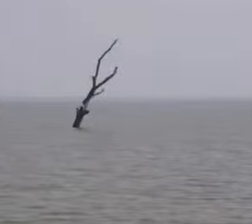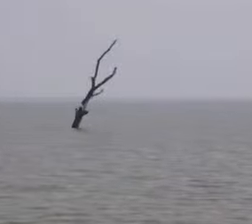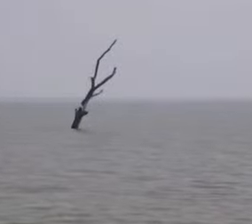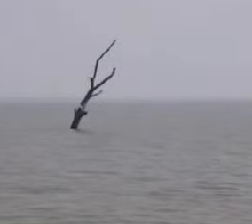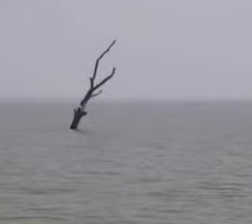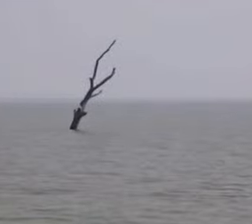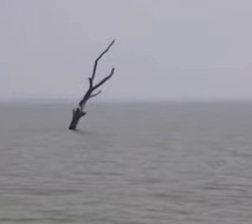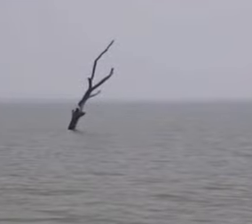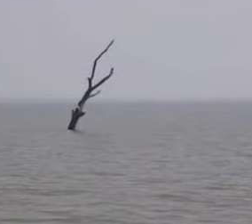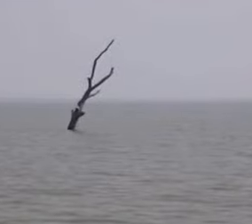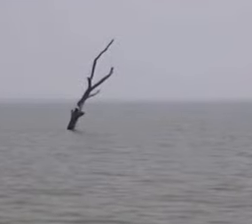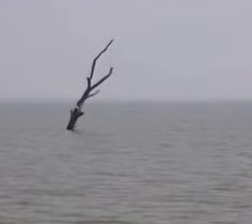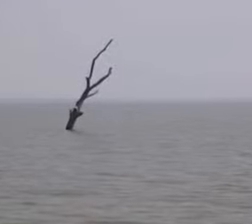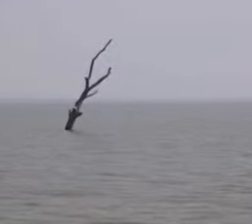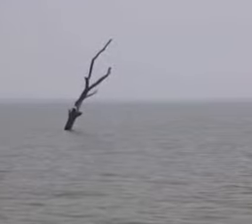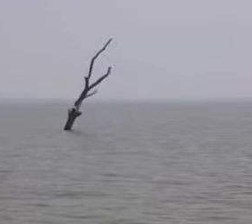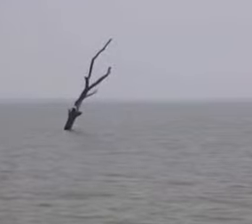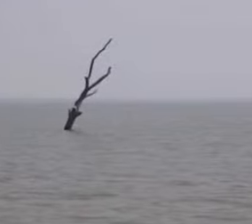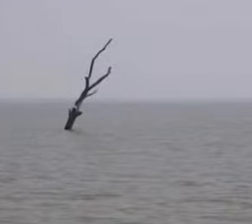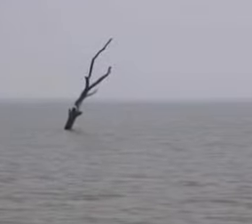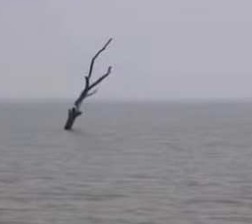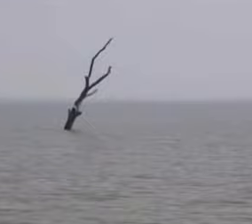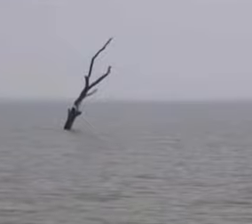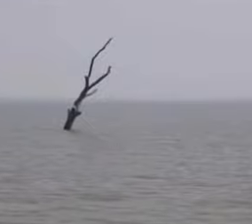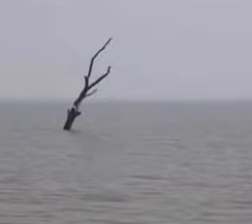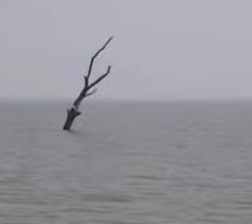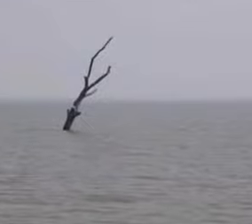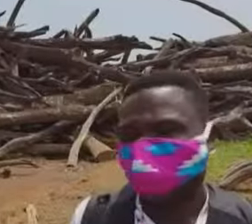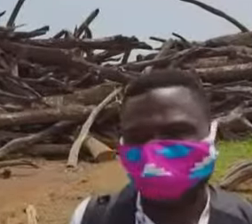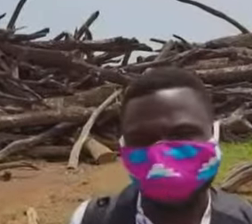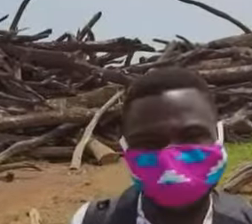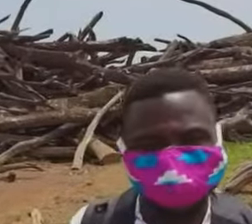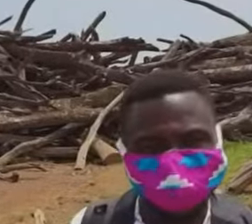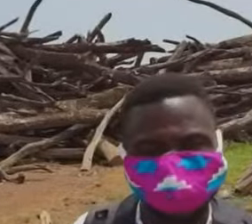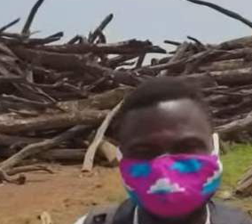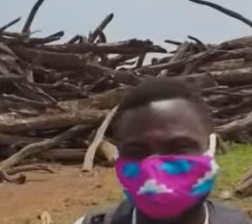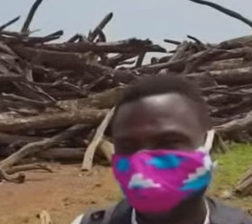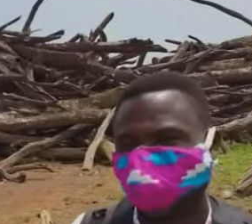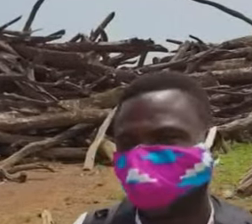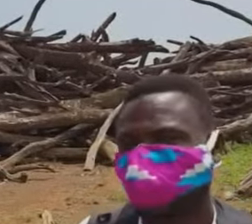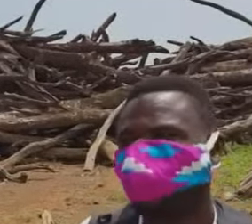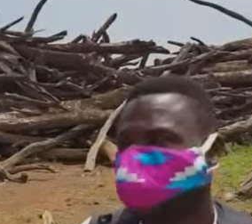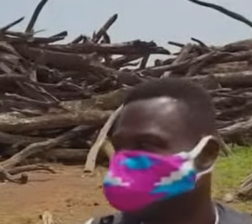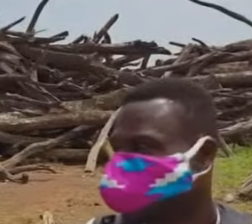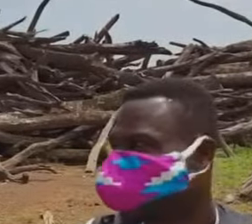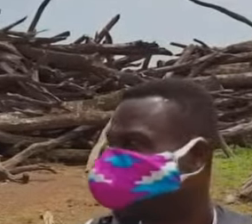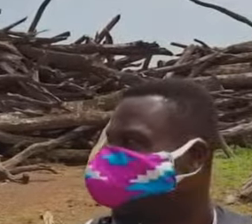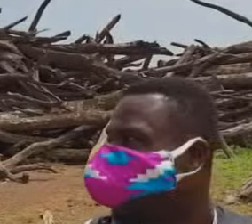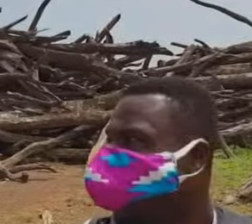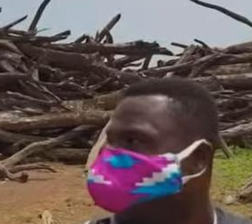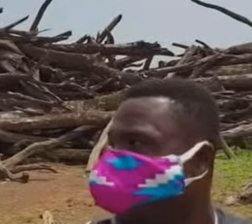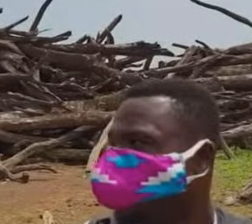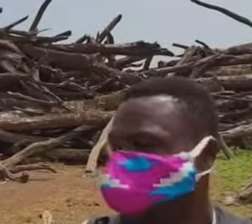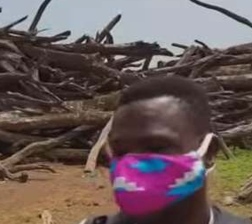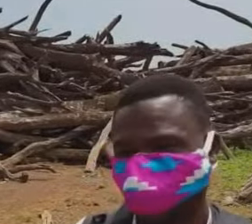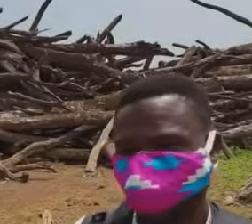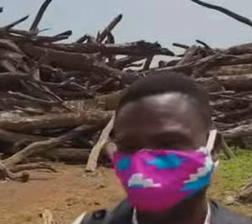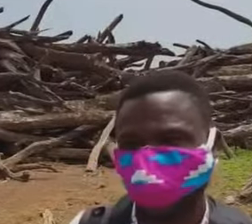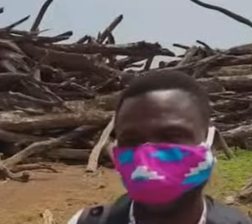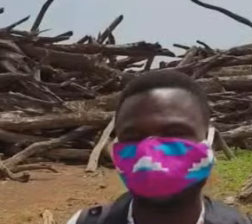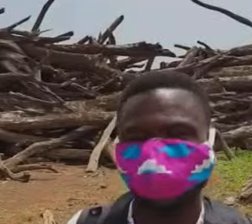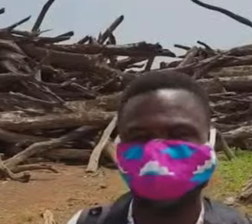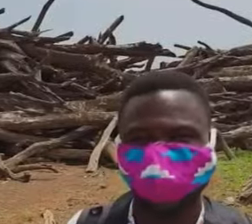before they will come back to their normal way. For now, as I may say, it makes the whole